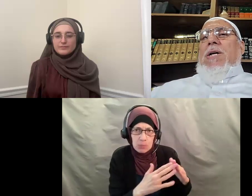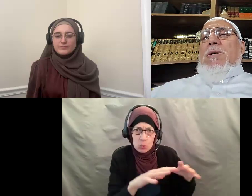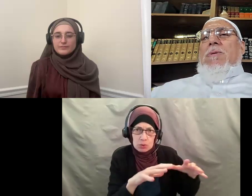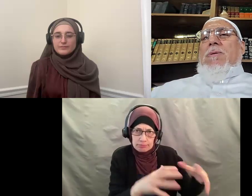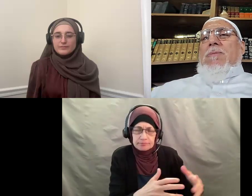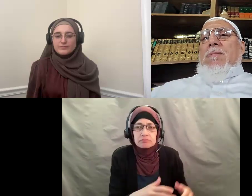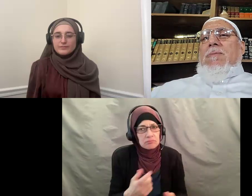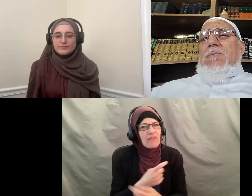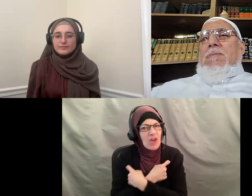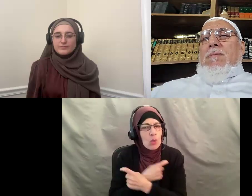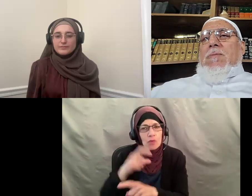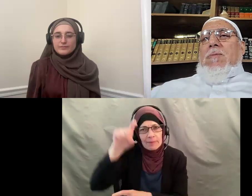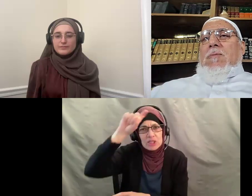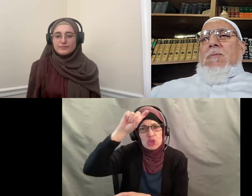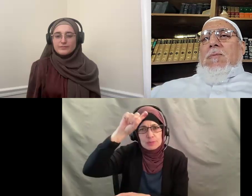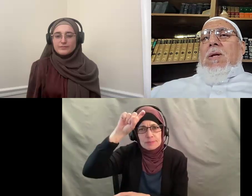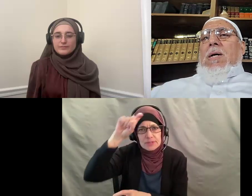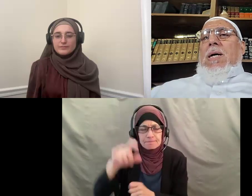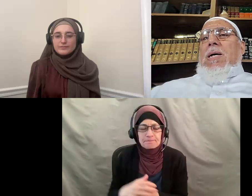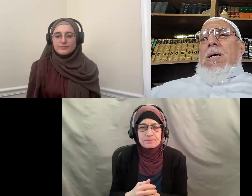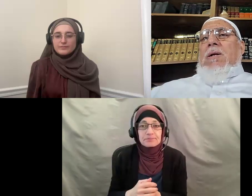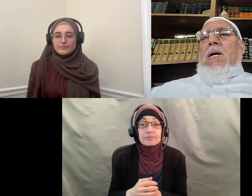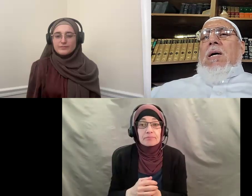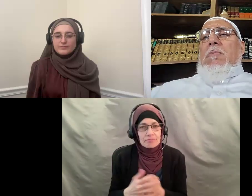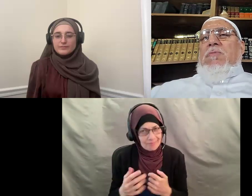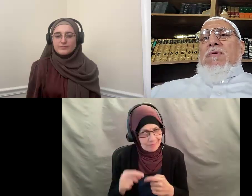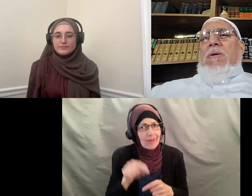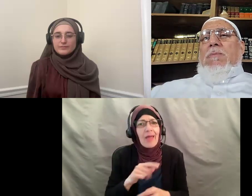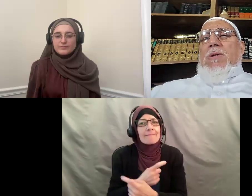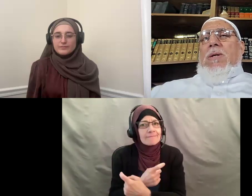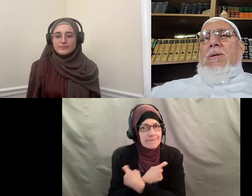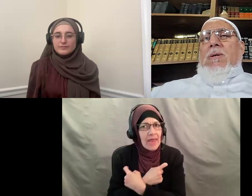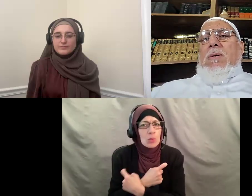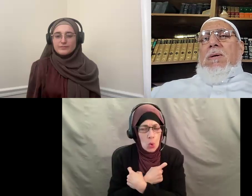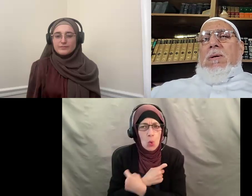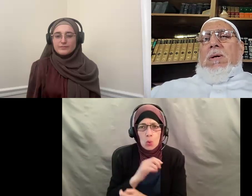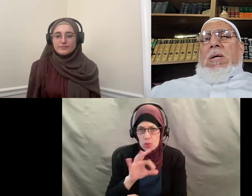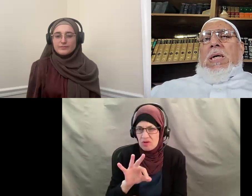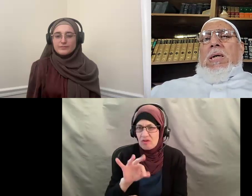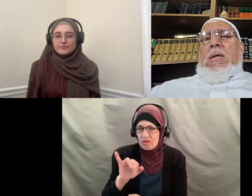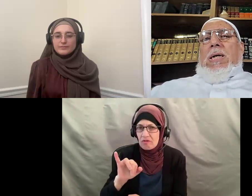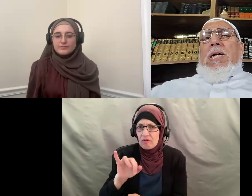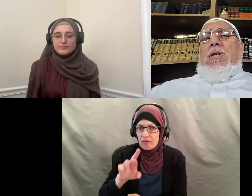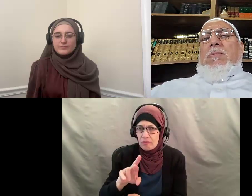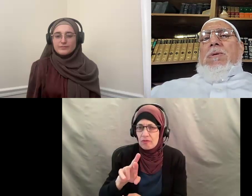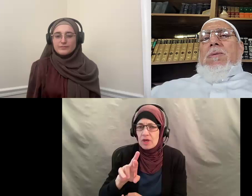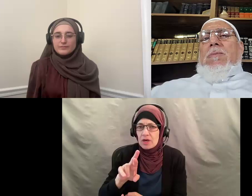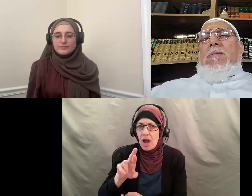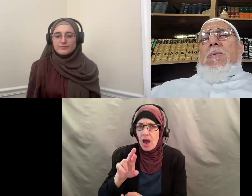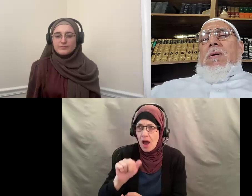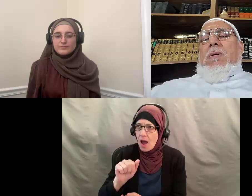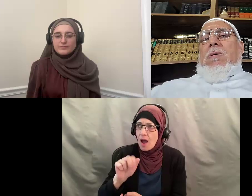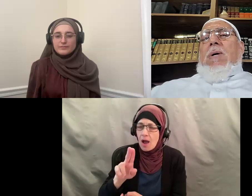Pharaoh of Egypt, the king at the time of Prophet Moses in